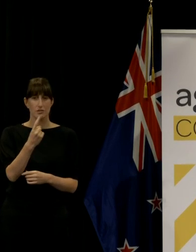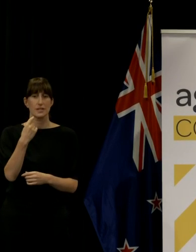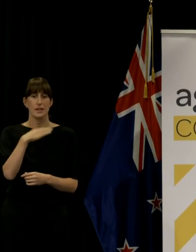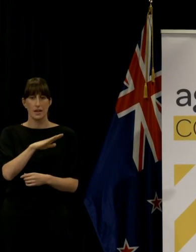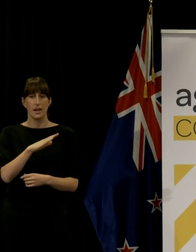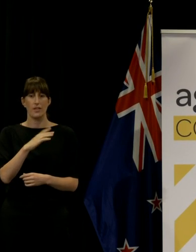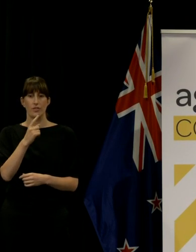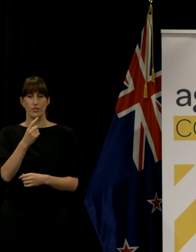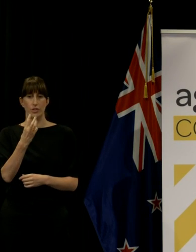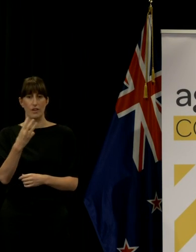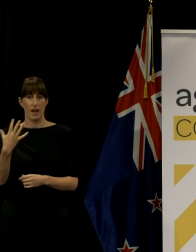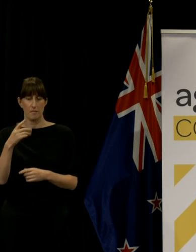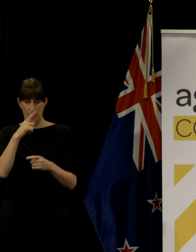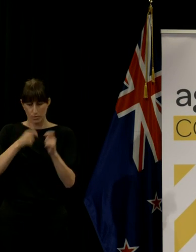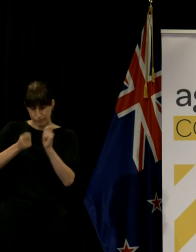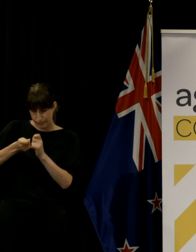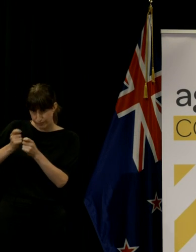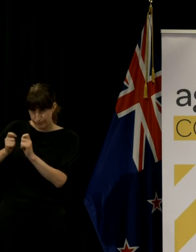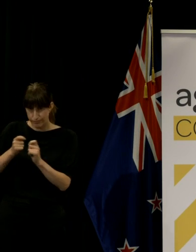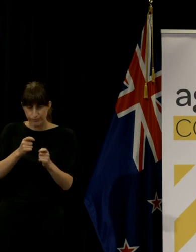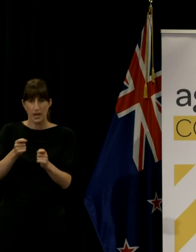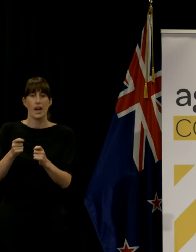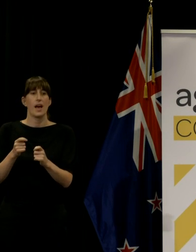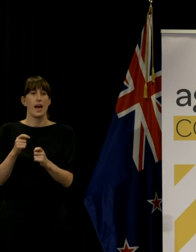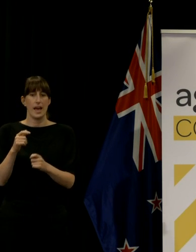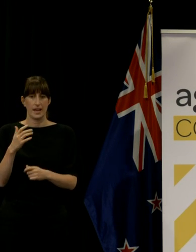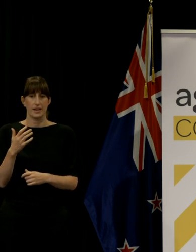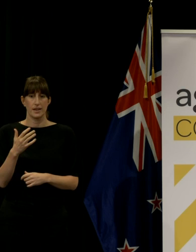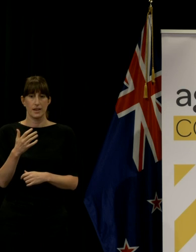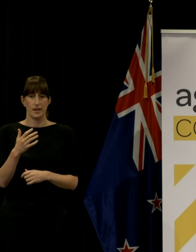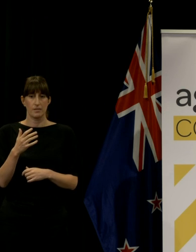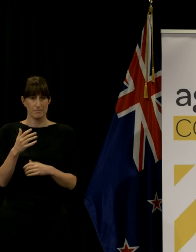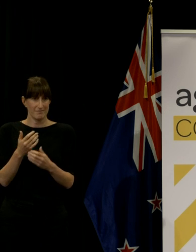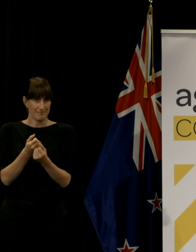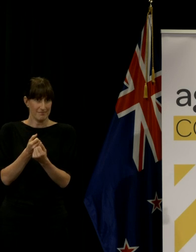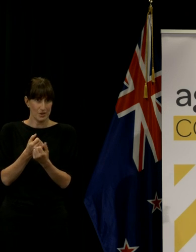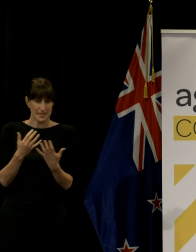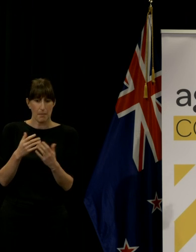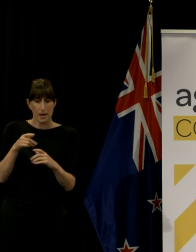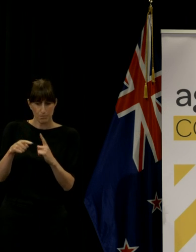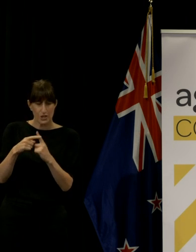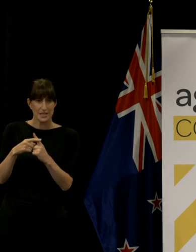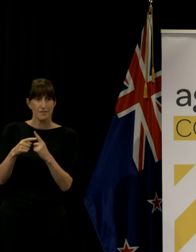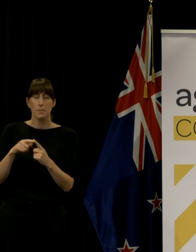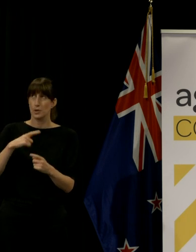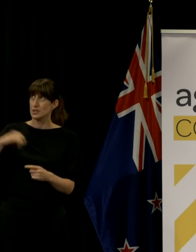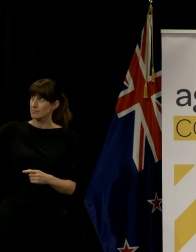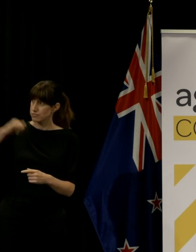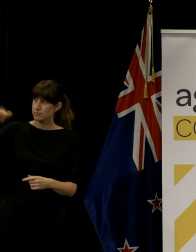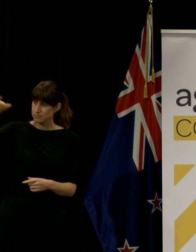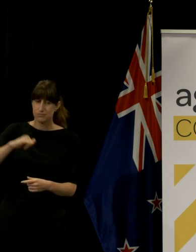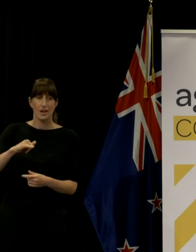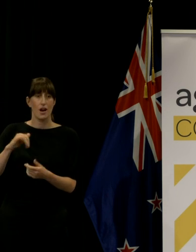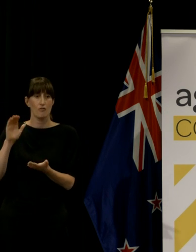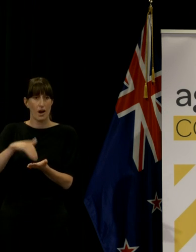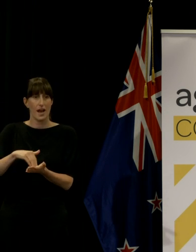8 of those people tested positive. So there are many people coming into the country who are symptomatic, and because the virus is now widespread